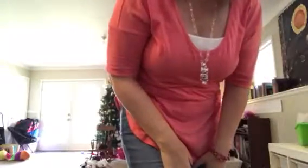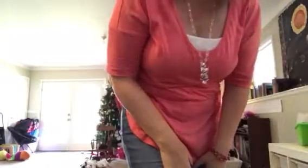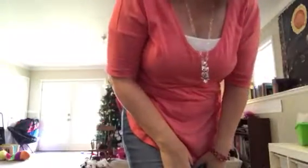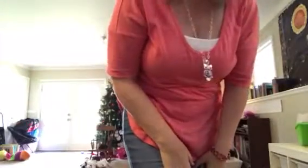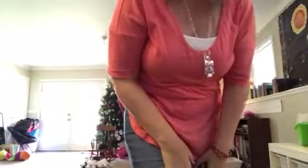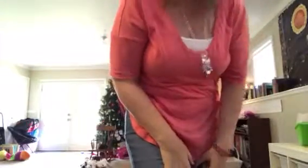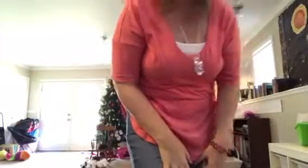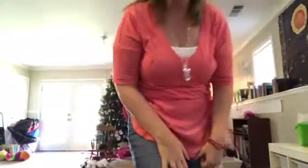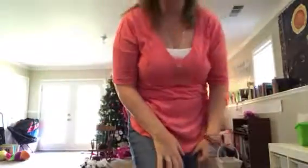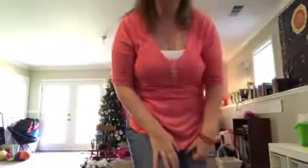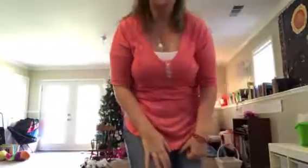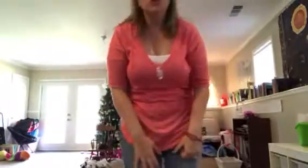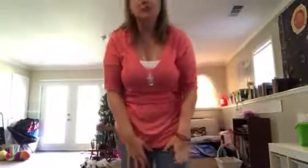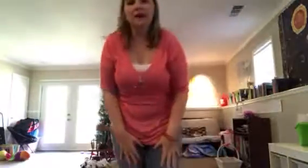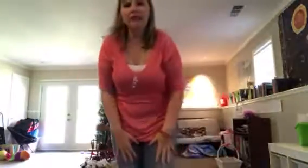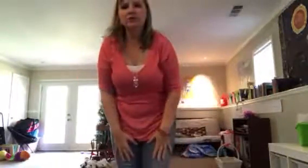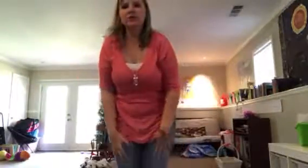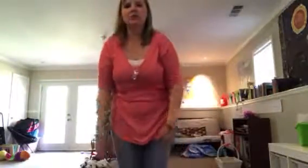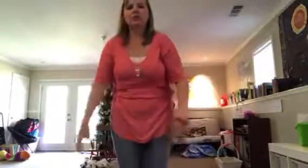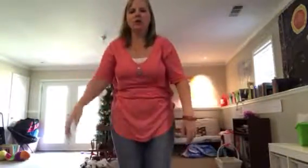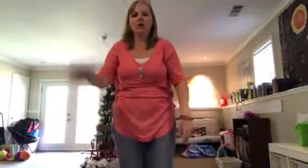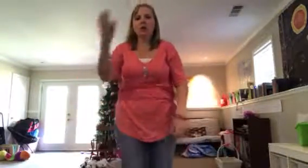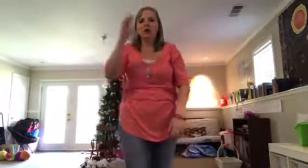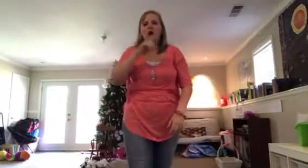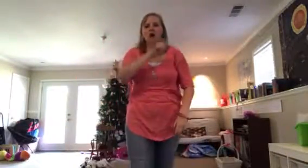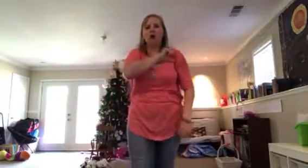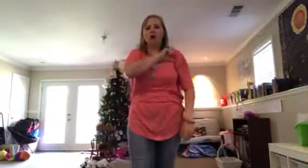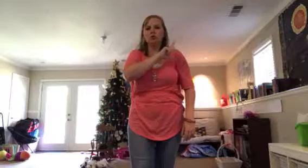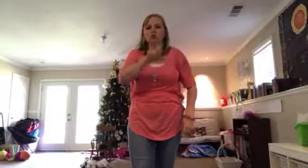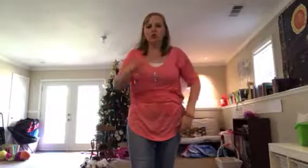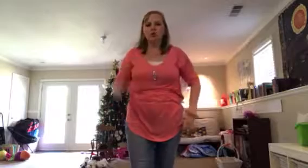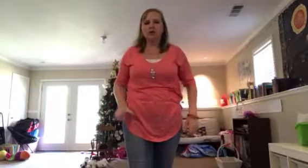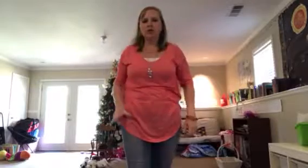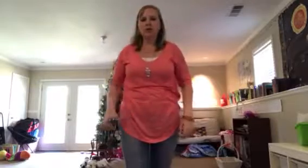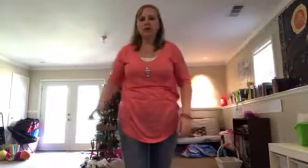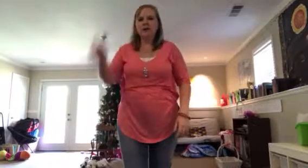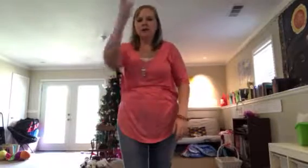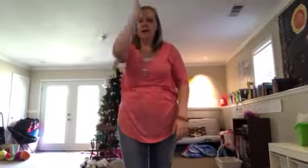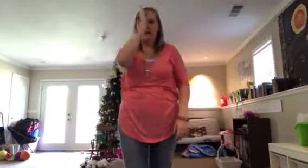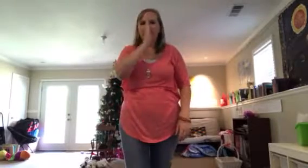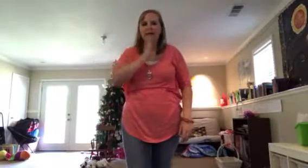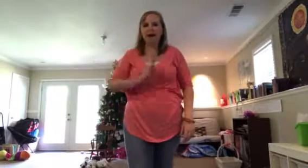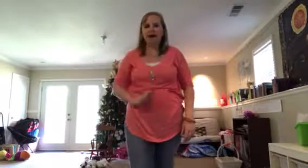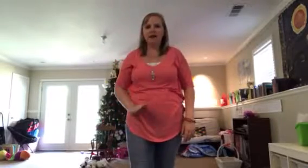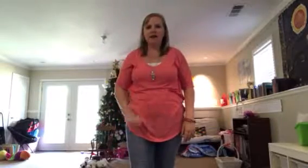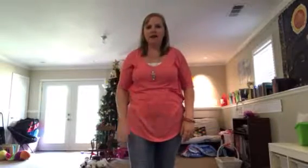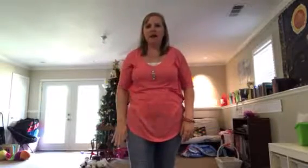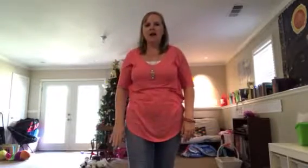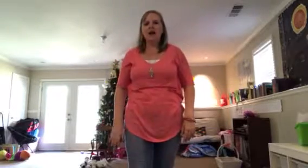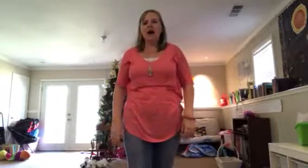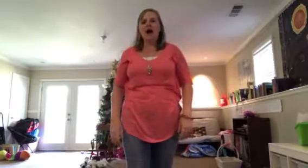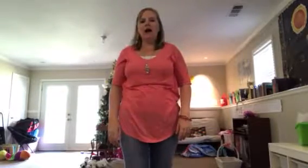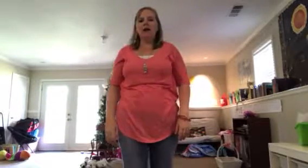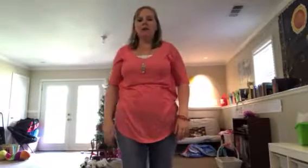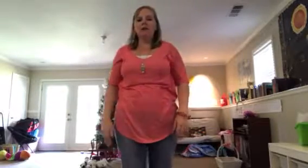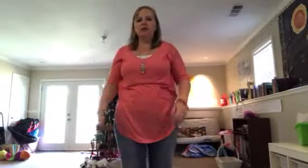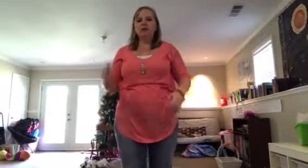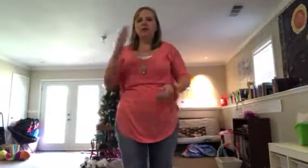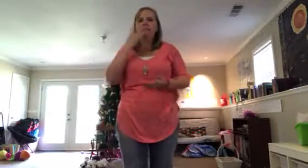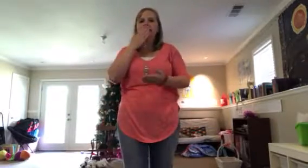Okay, and then it goes back to, O Lord, my God, I will